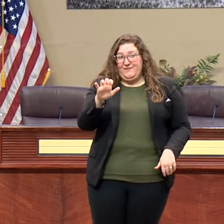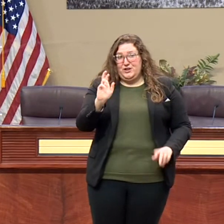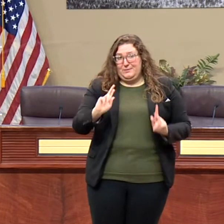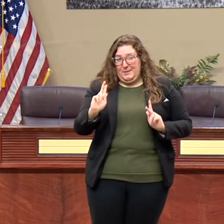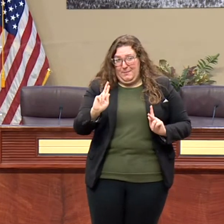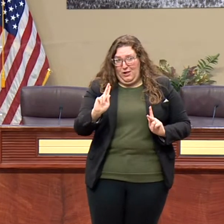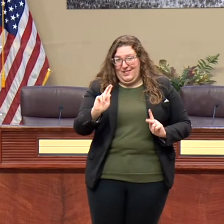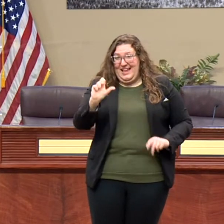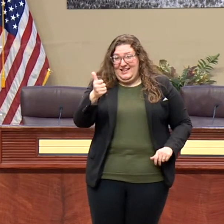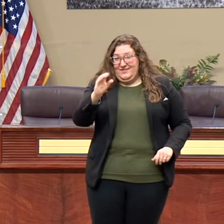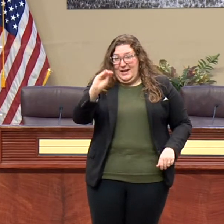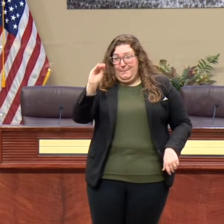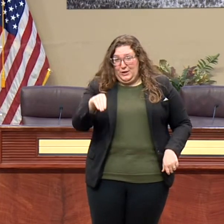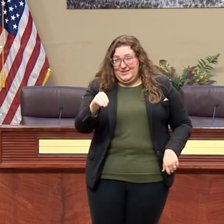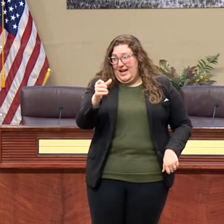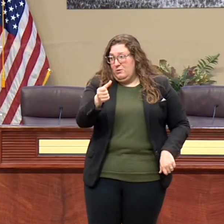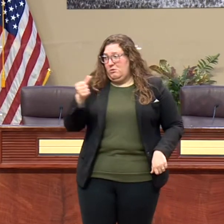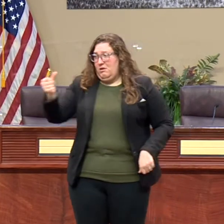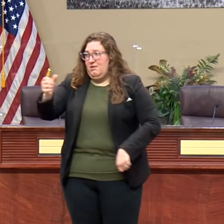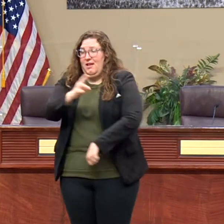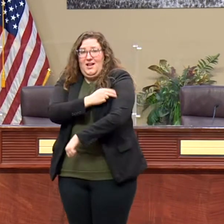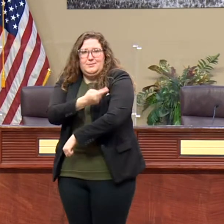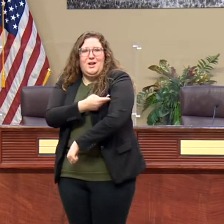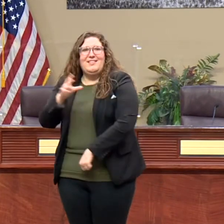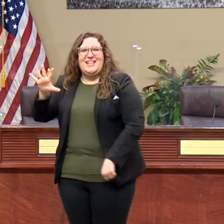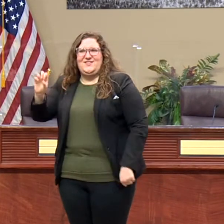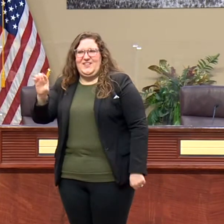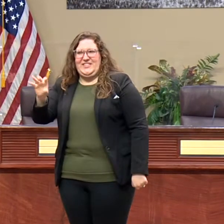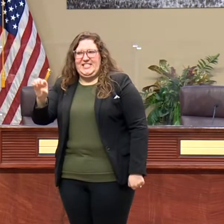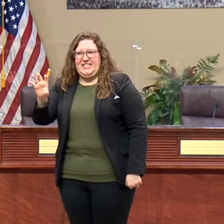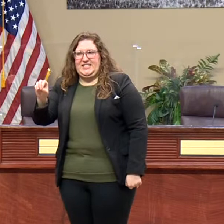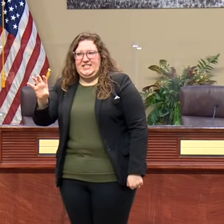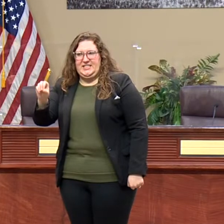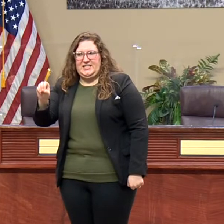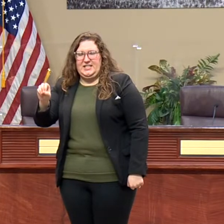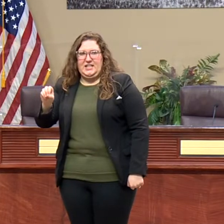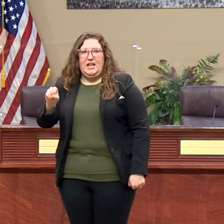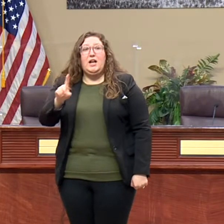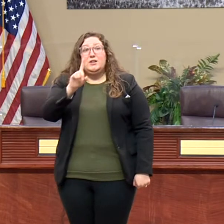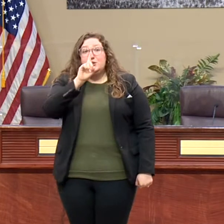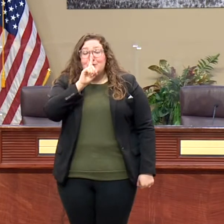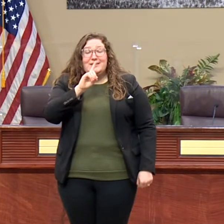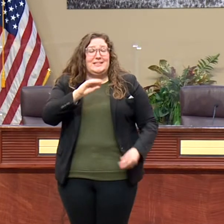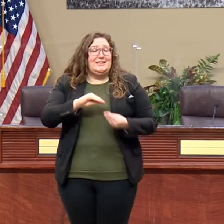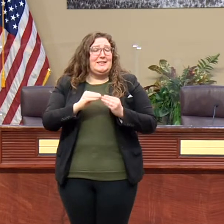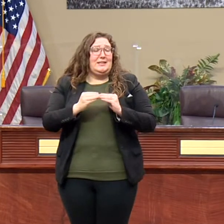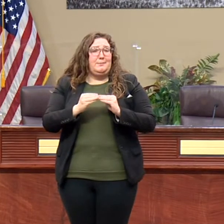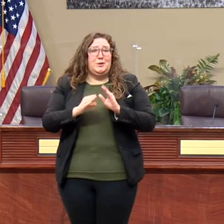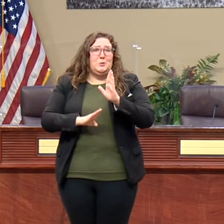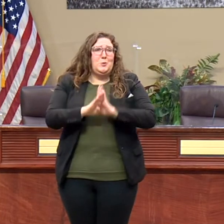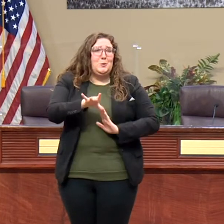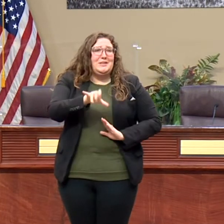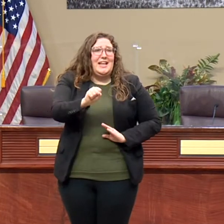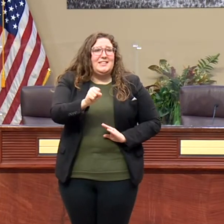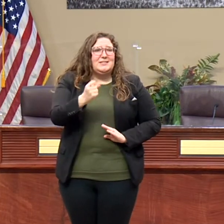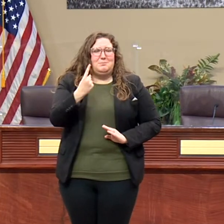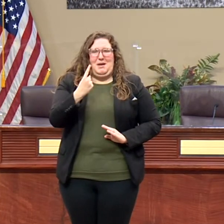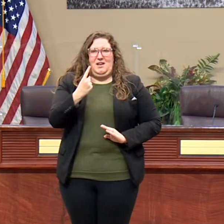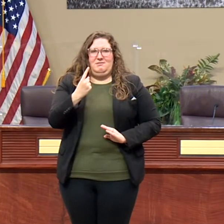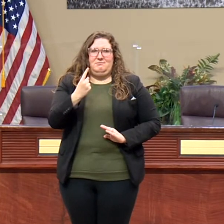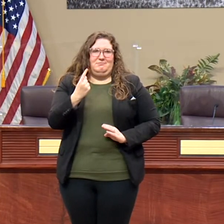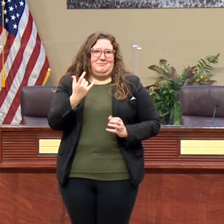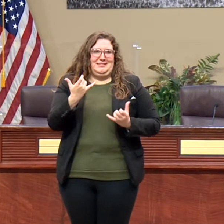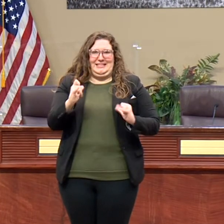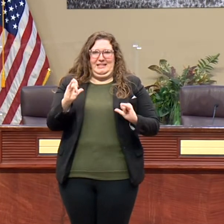so it's a 100-fold difference, but the proportion remains the same. So we will, unfortunately, do expect to